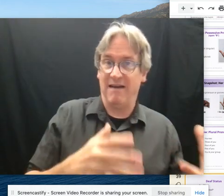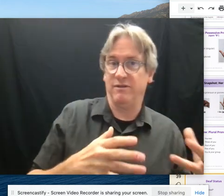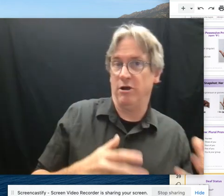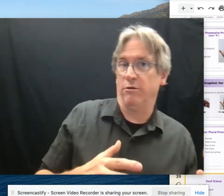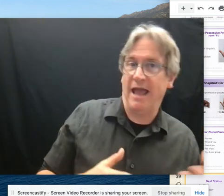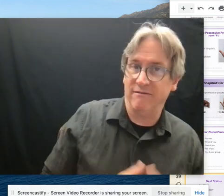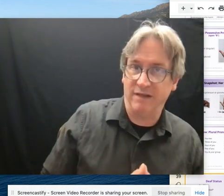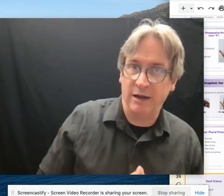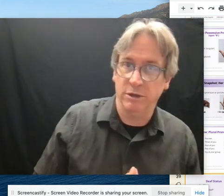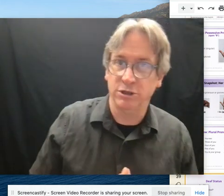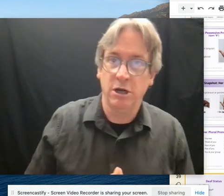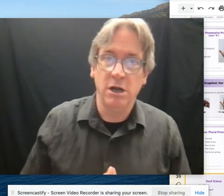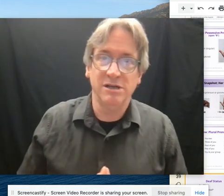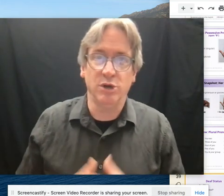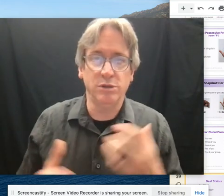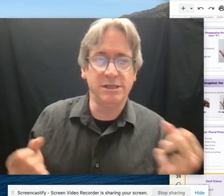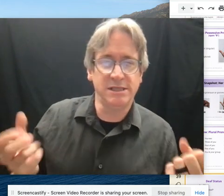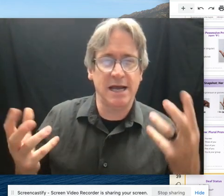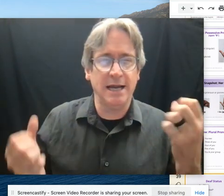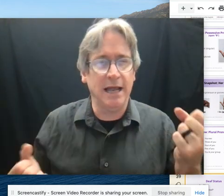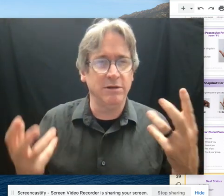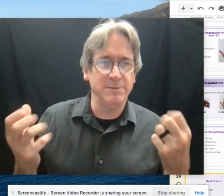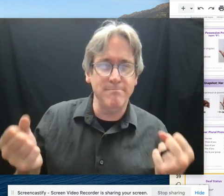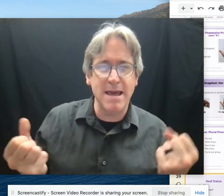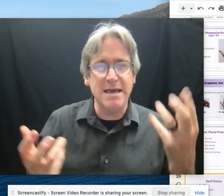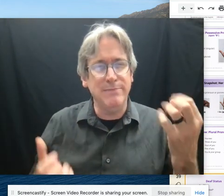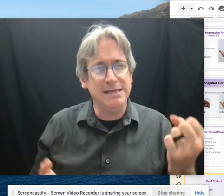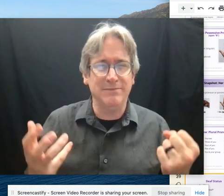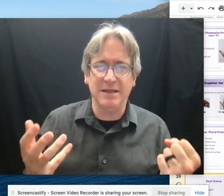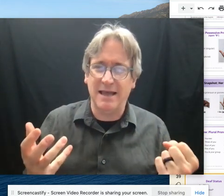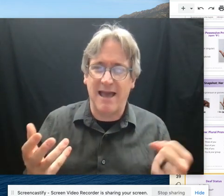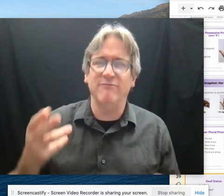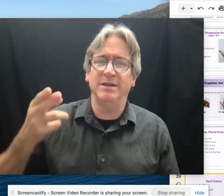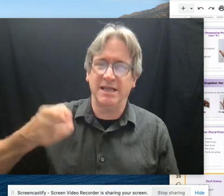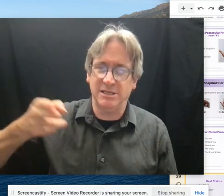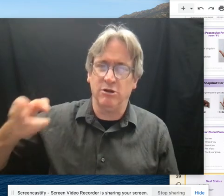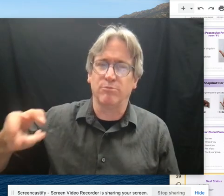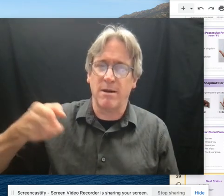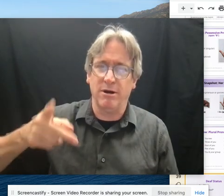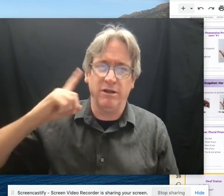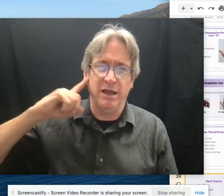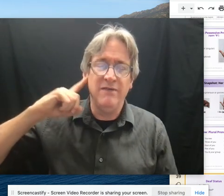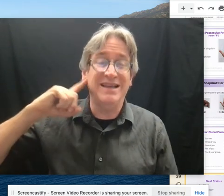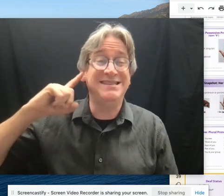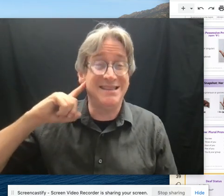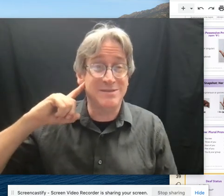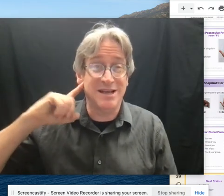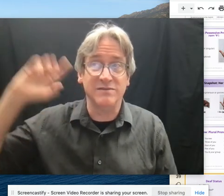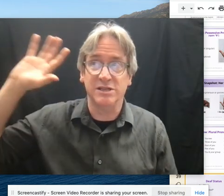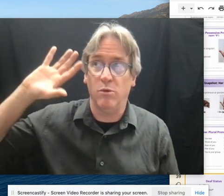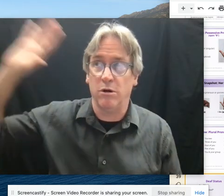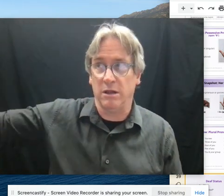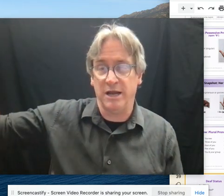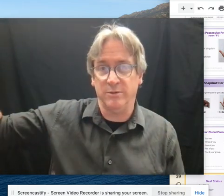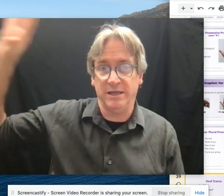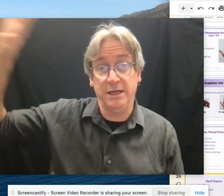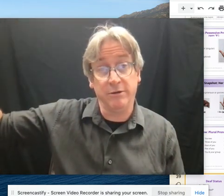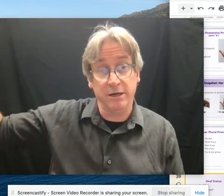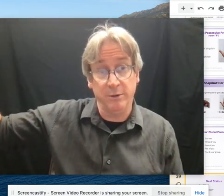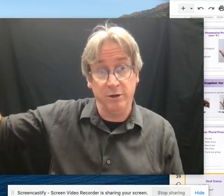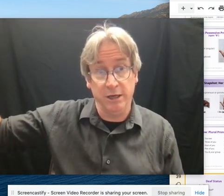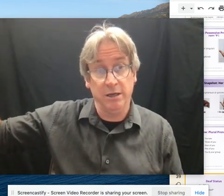post-lingually, after they already have language. So sign language may be something they have, but they still are they see themselves as more aligned